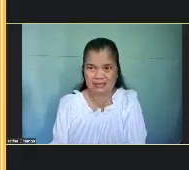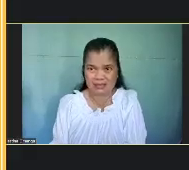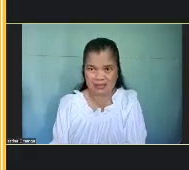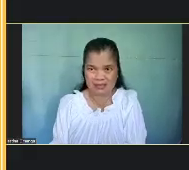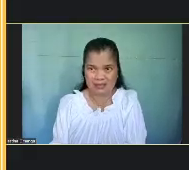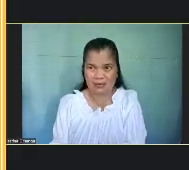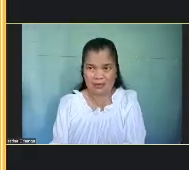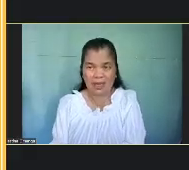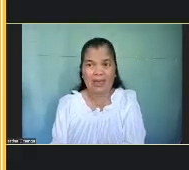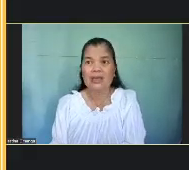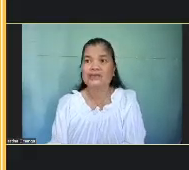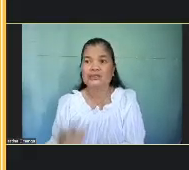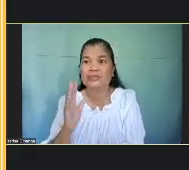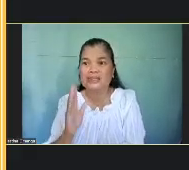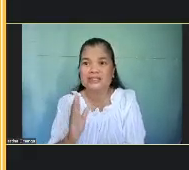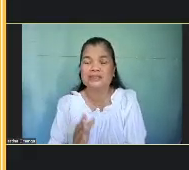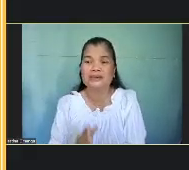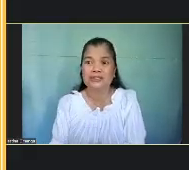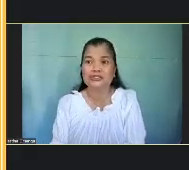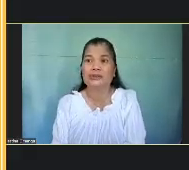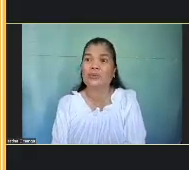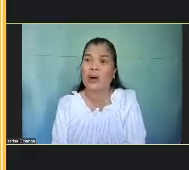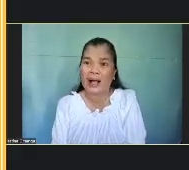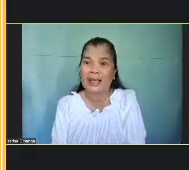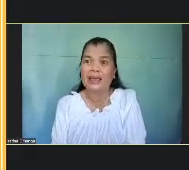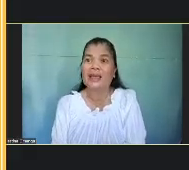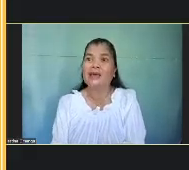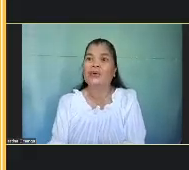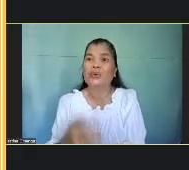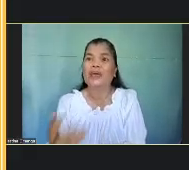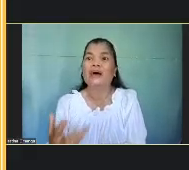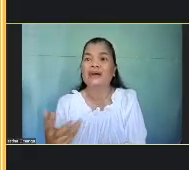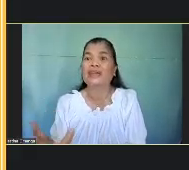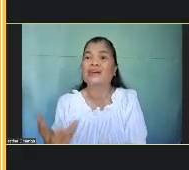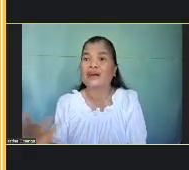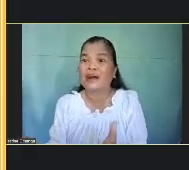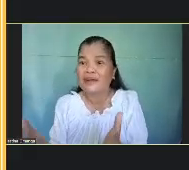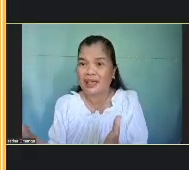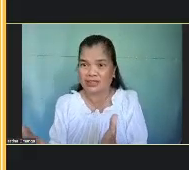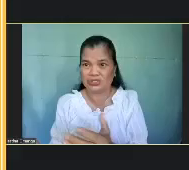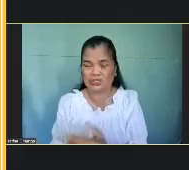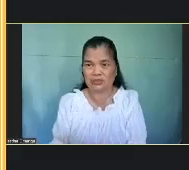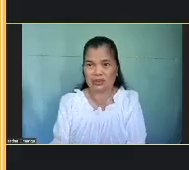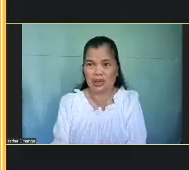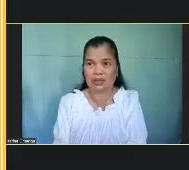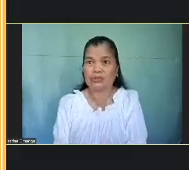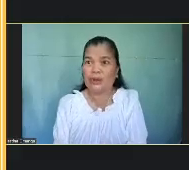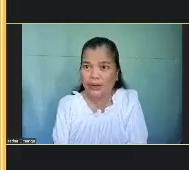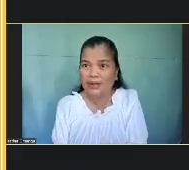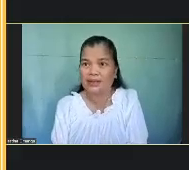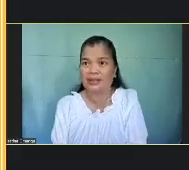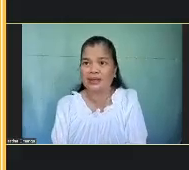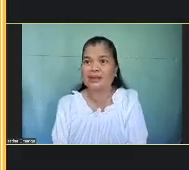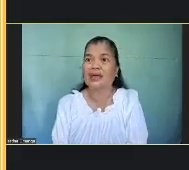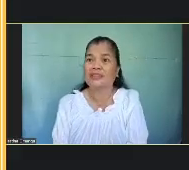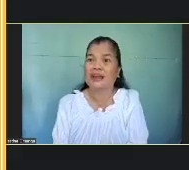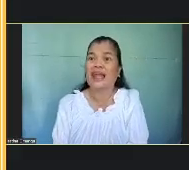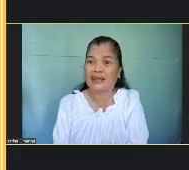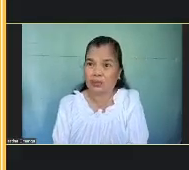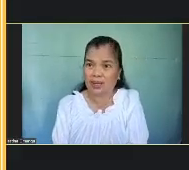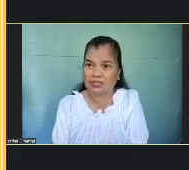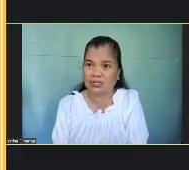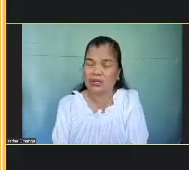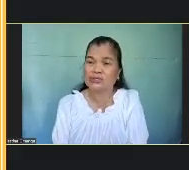opportunities. Okay? So this is the reason why we are encouraged, okay, to learn